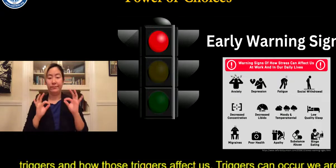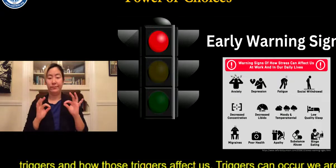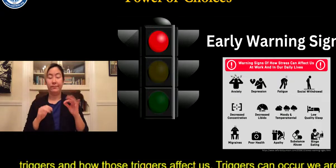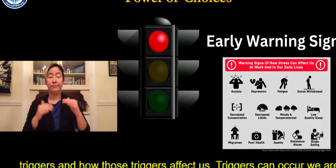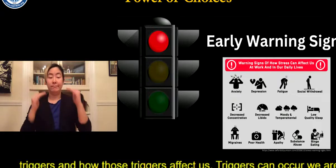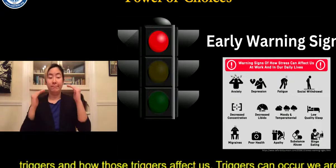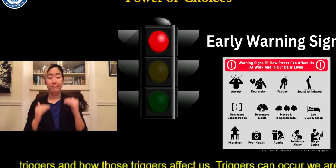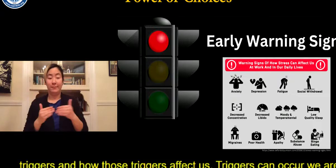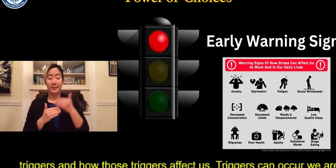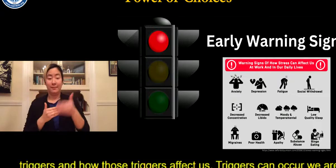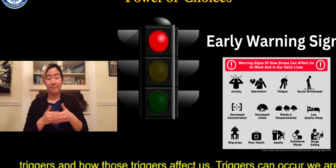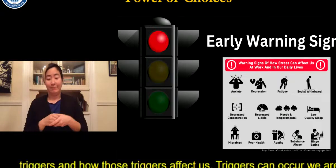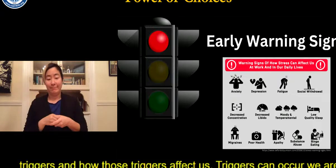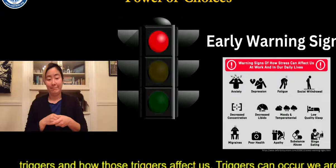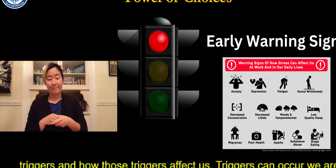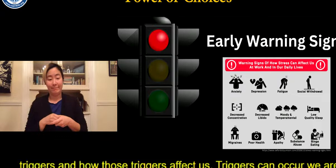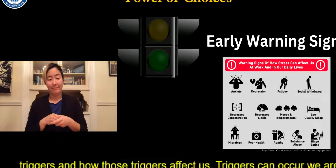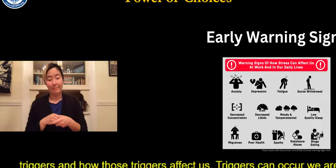those triggers as well.